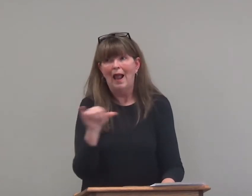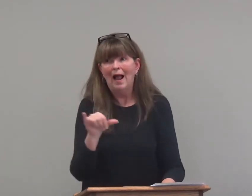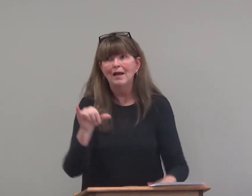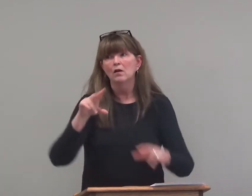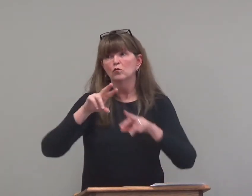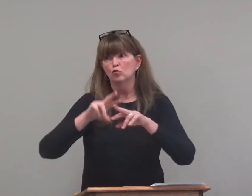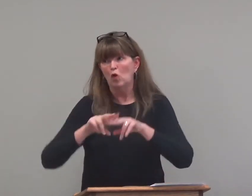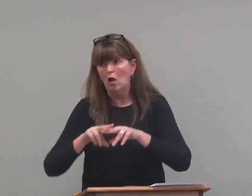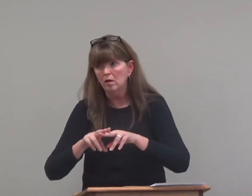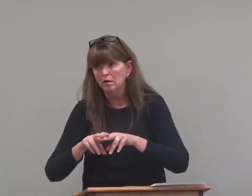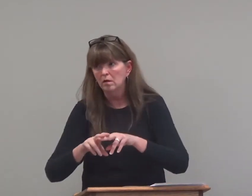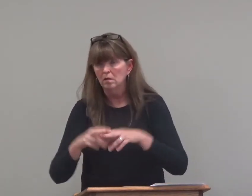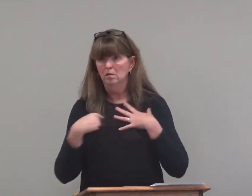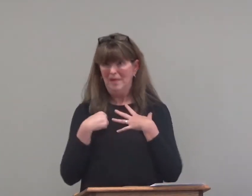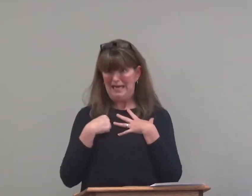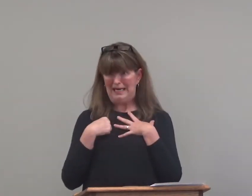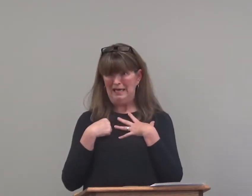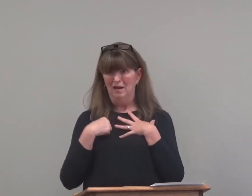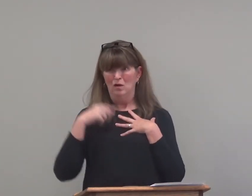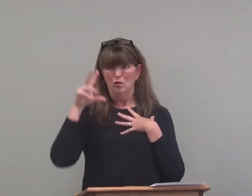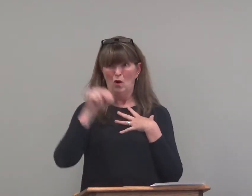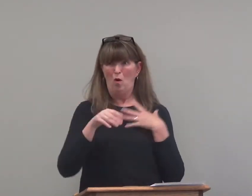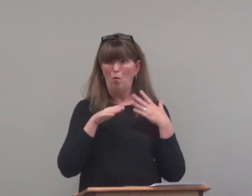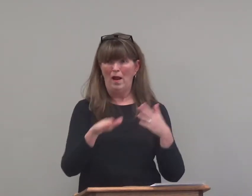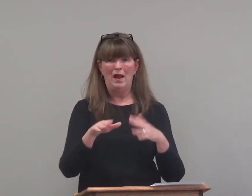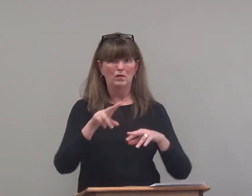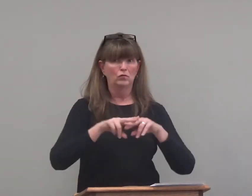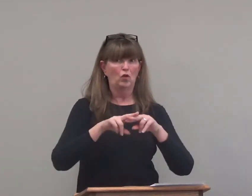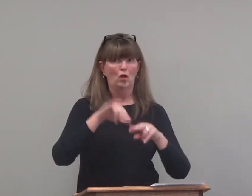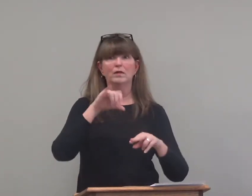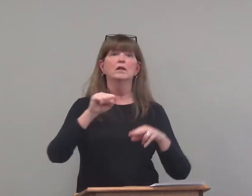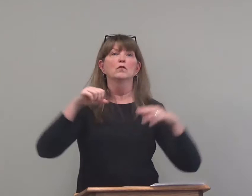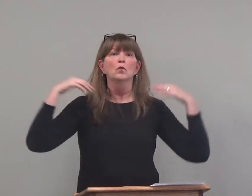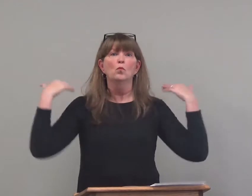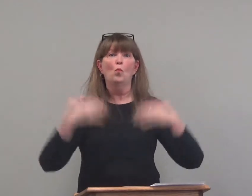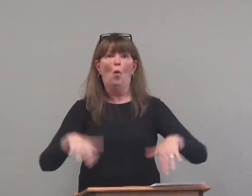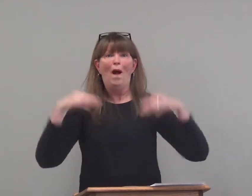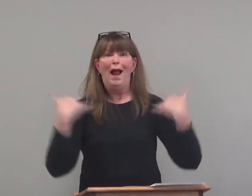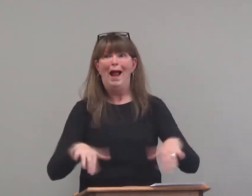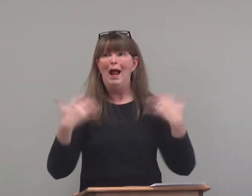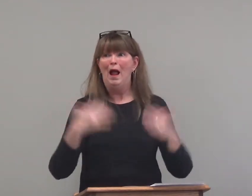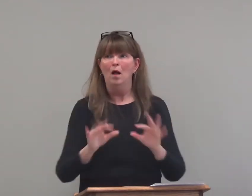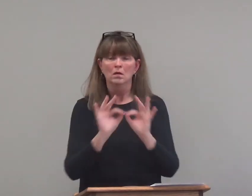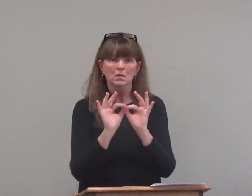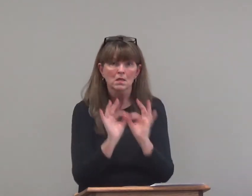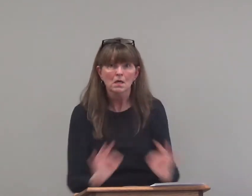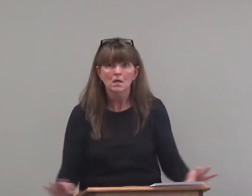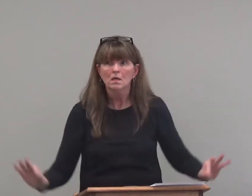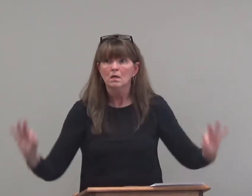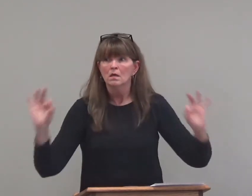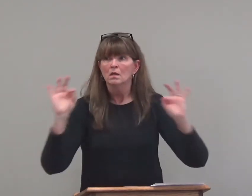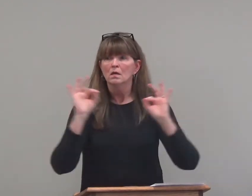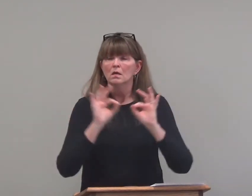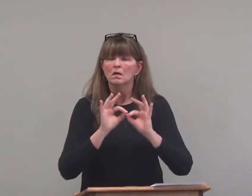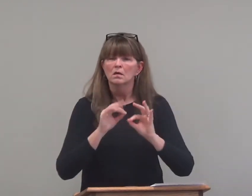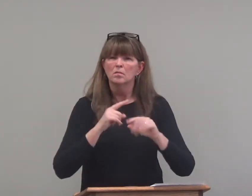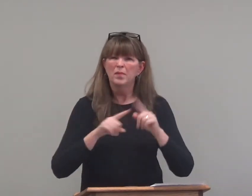salt, which means y'all must be like salt, because salt was